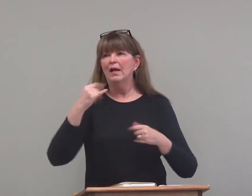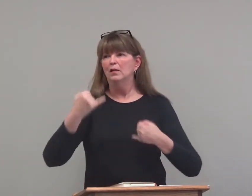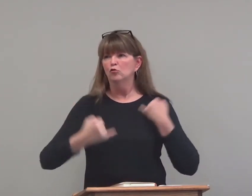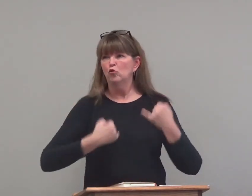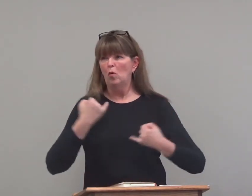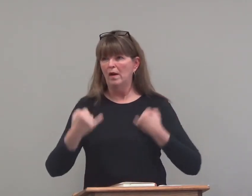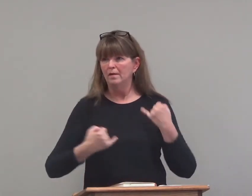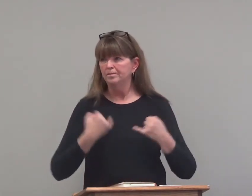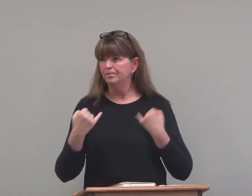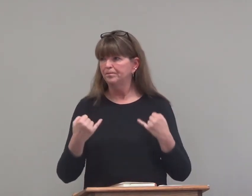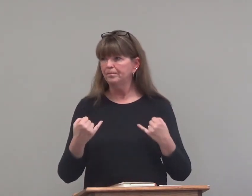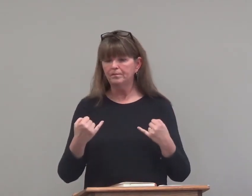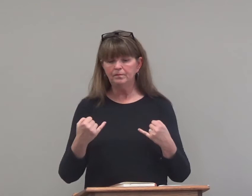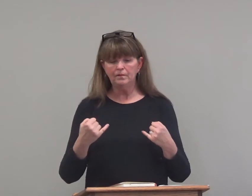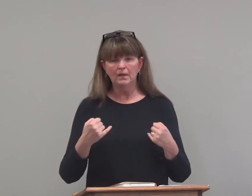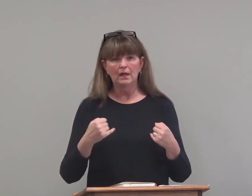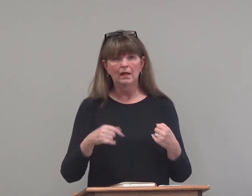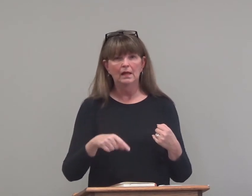This book is actually about finding joy.